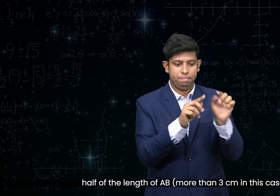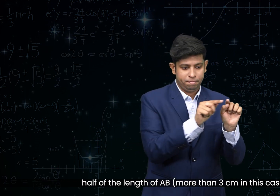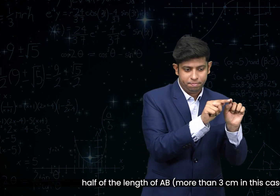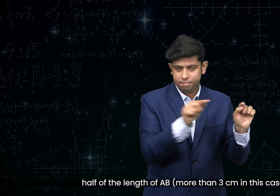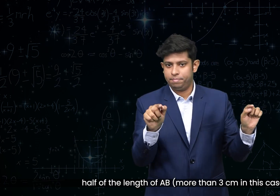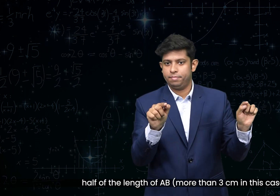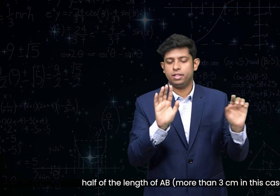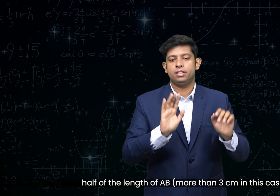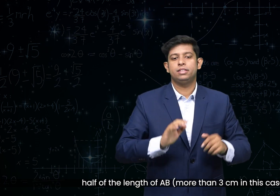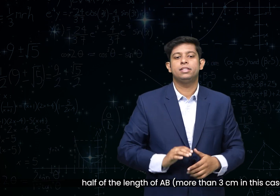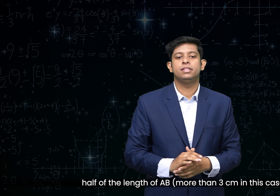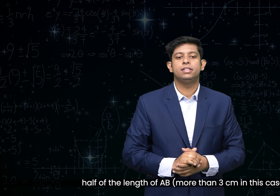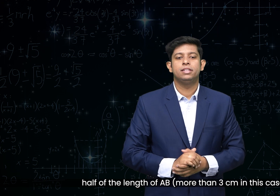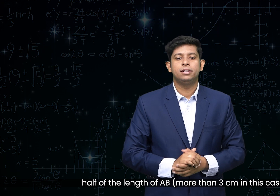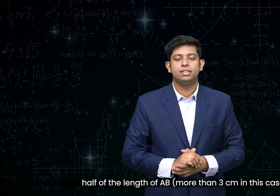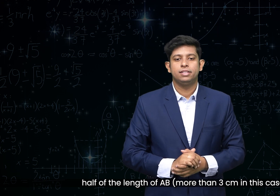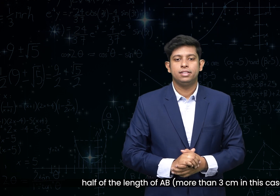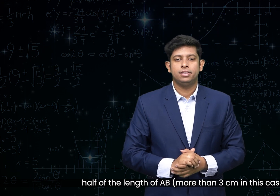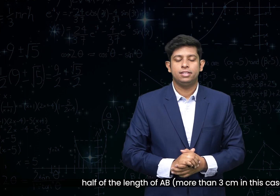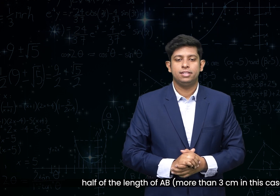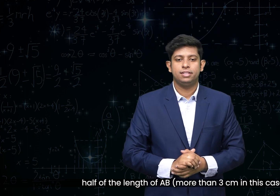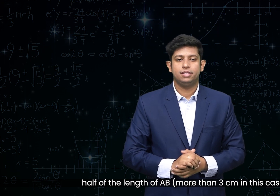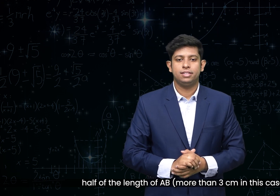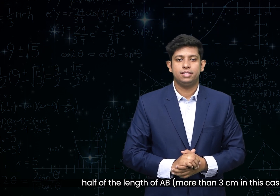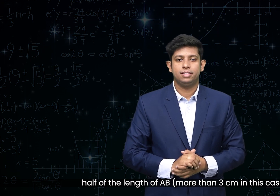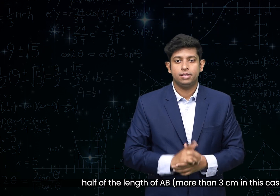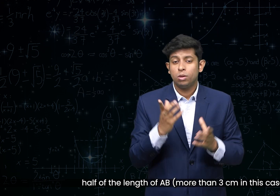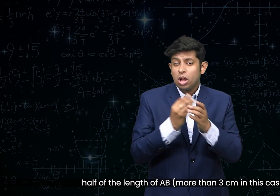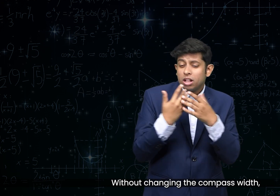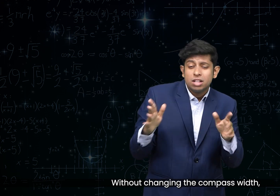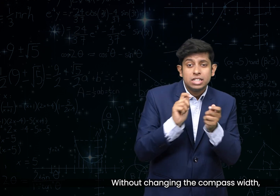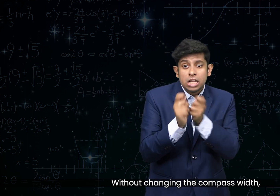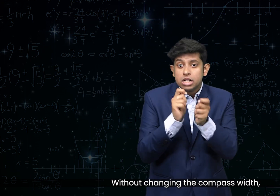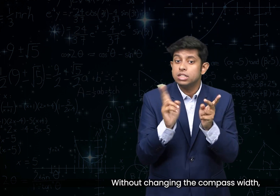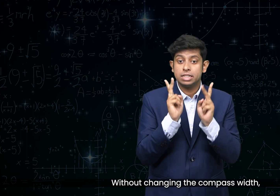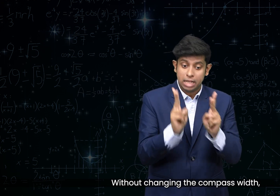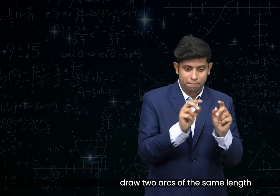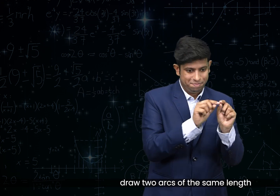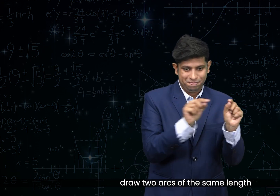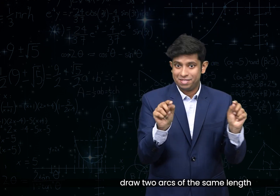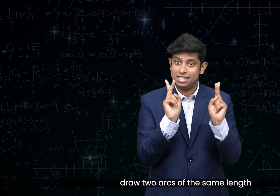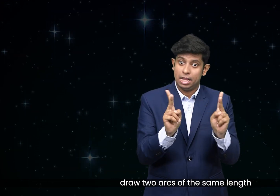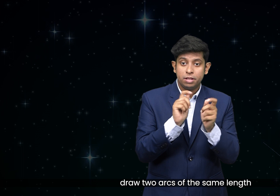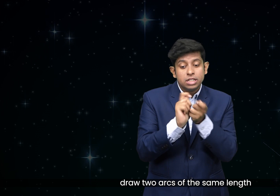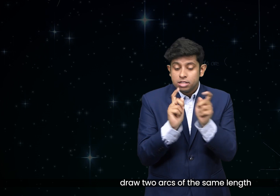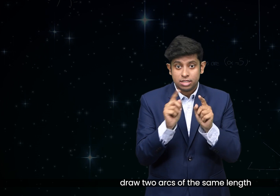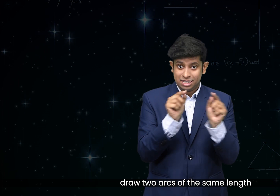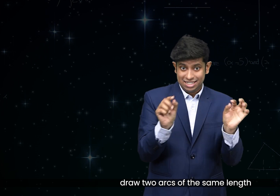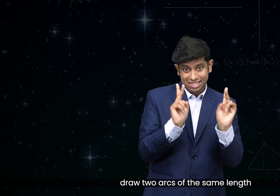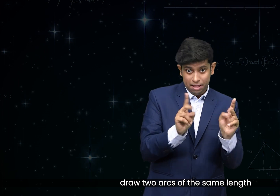half of the length of AB, more than 3 cm in this case. Without changing the compass width, draw two arcs of the same